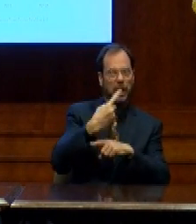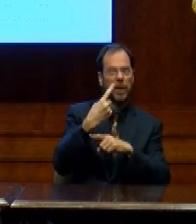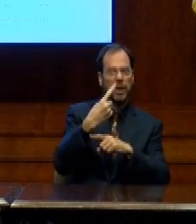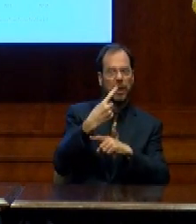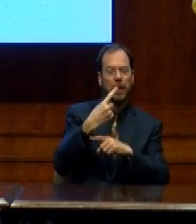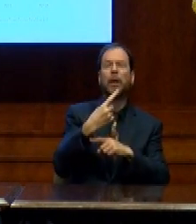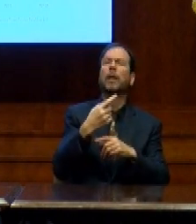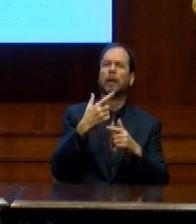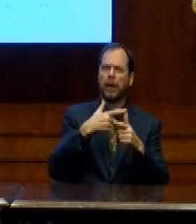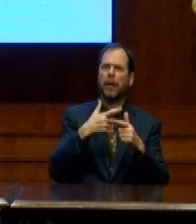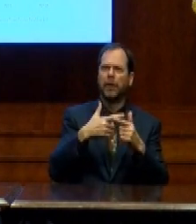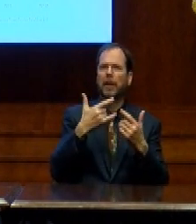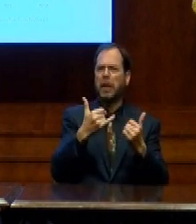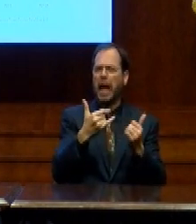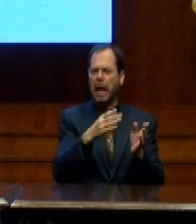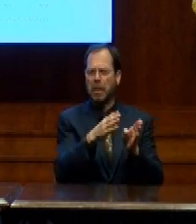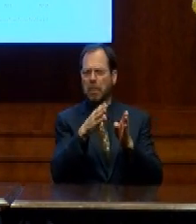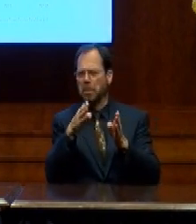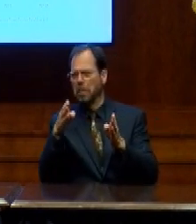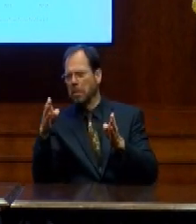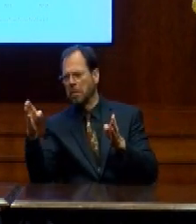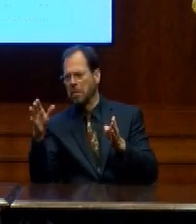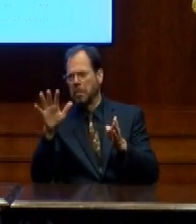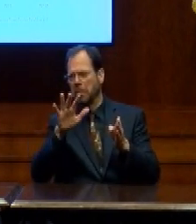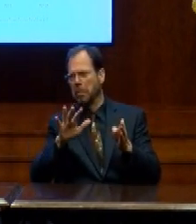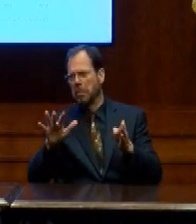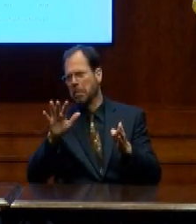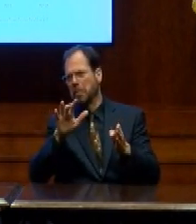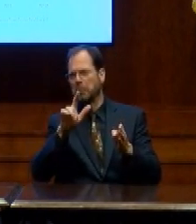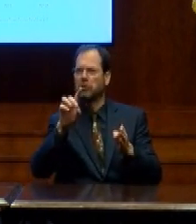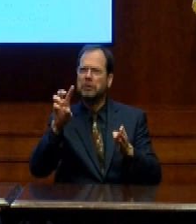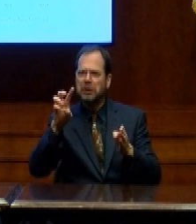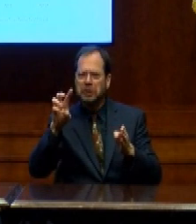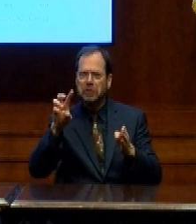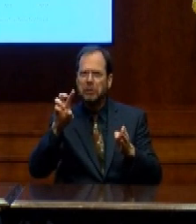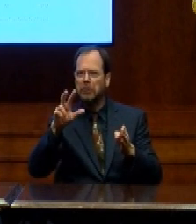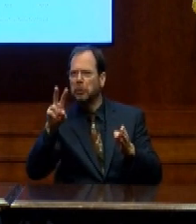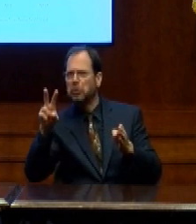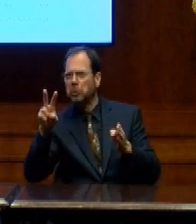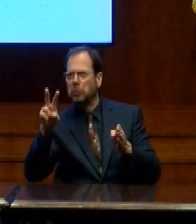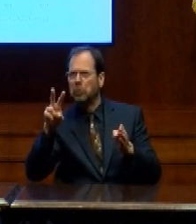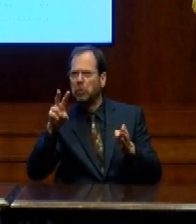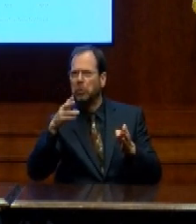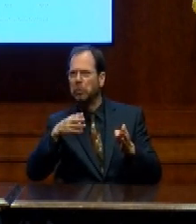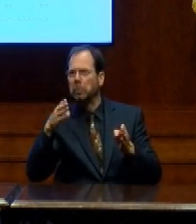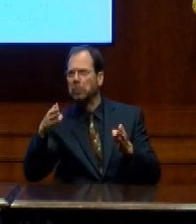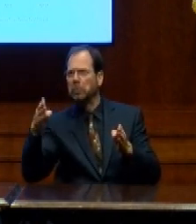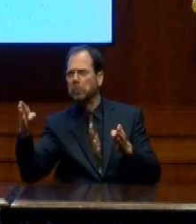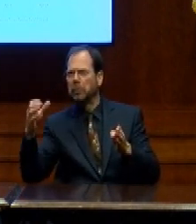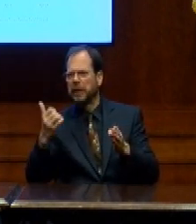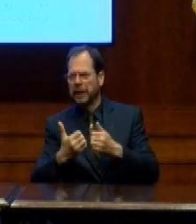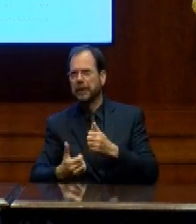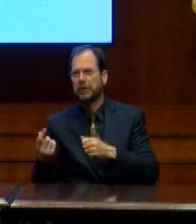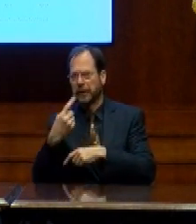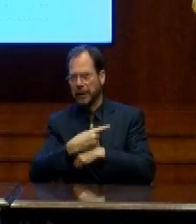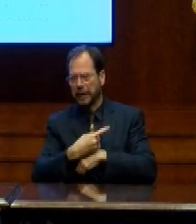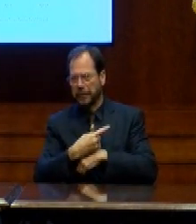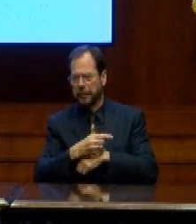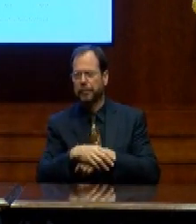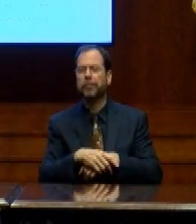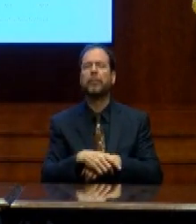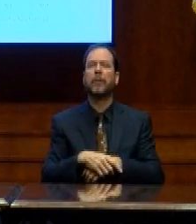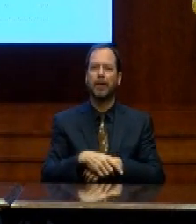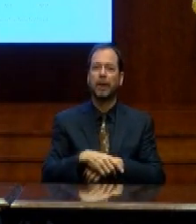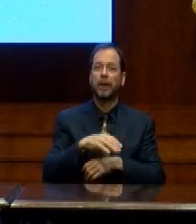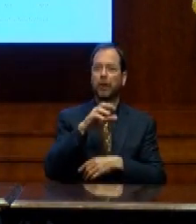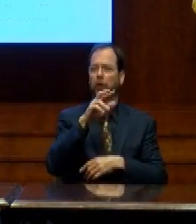day, they've been consistently around between 26 and 32 almost every single day.